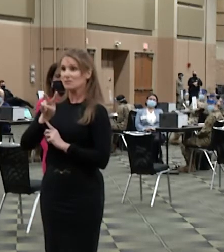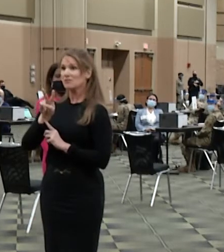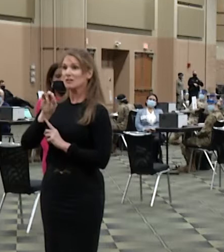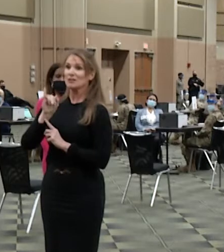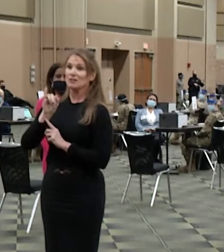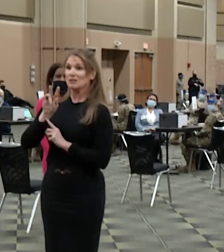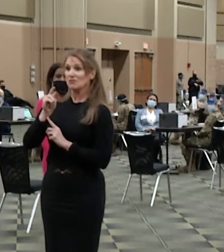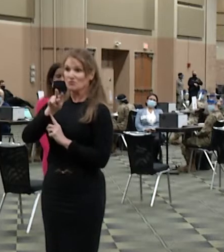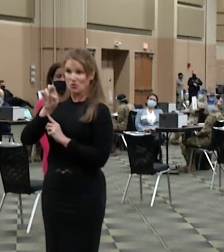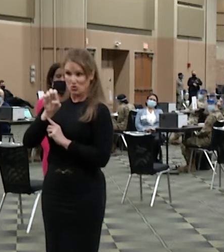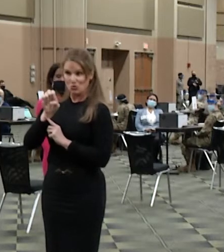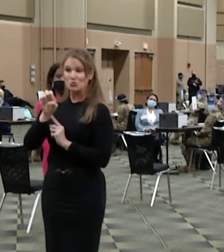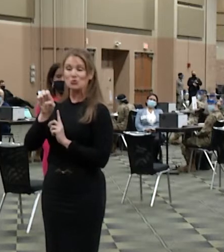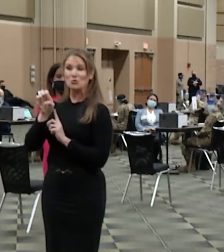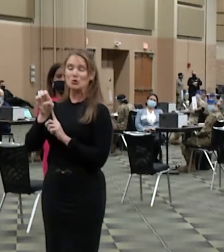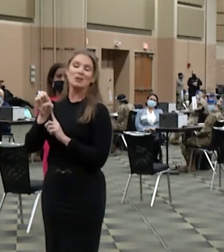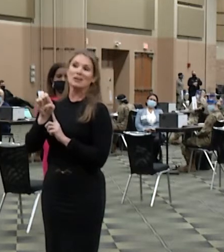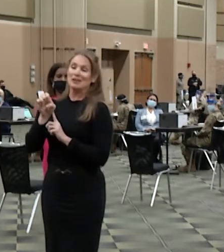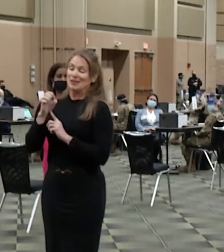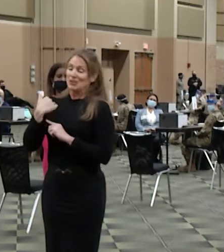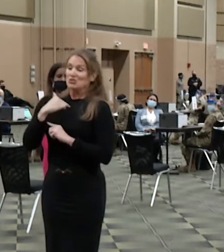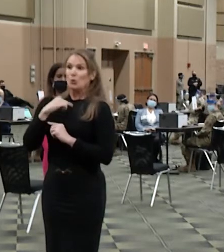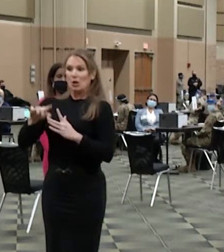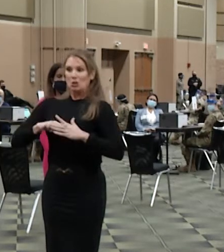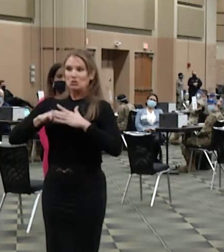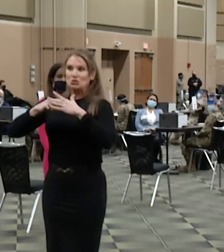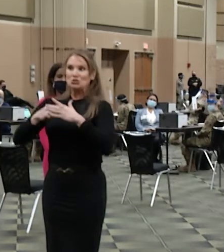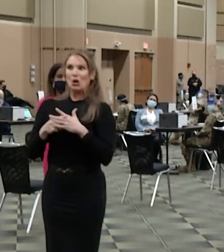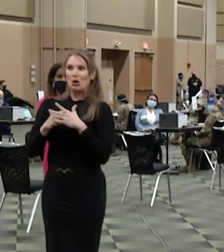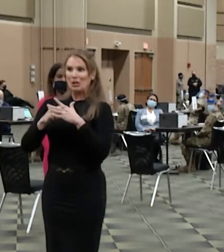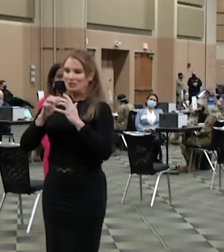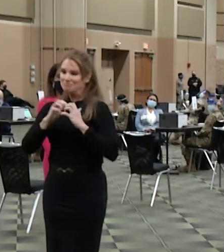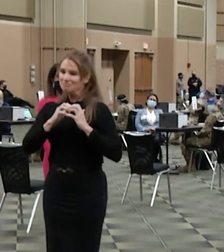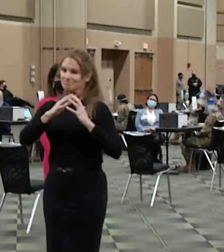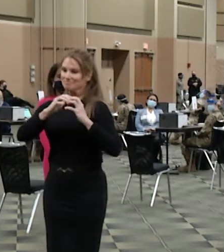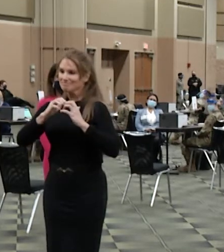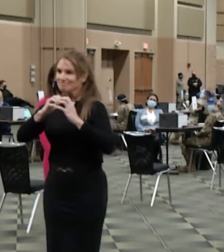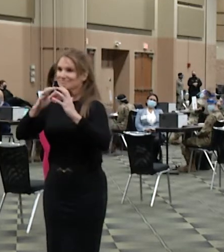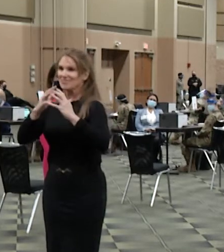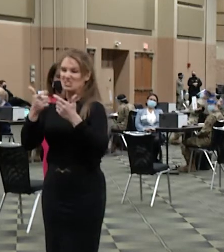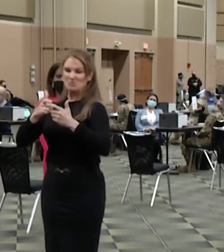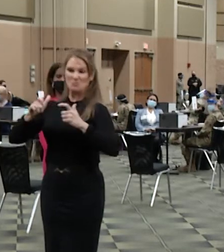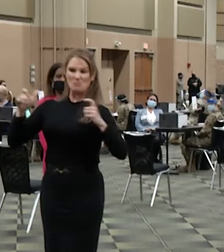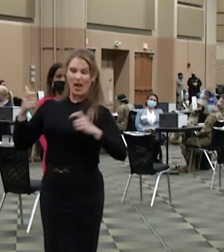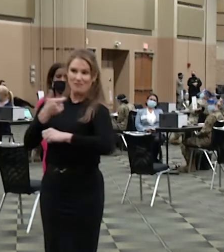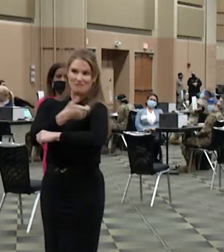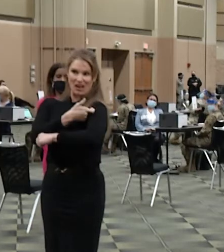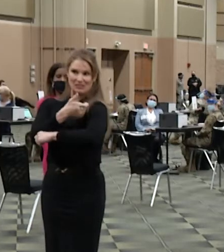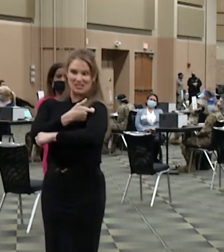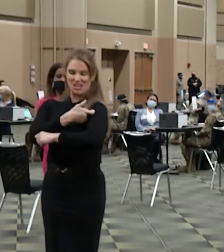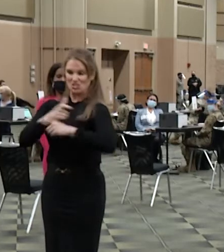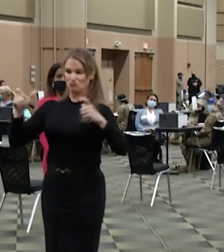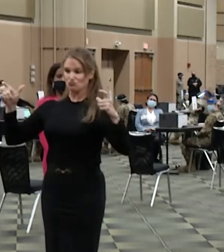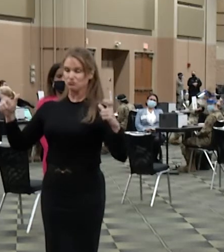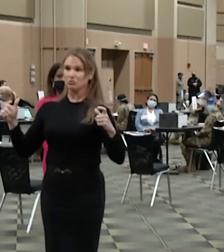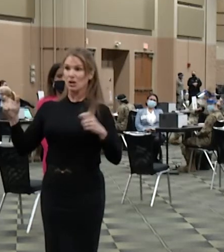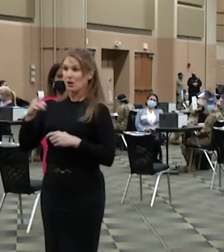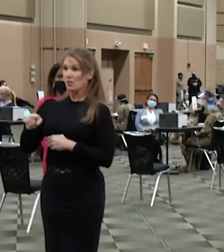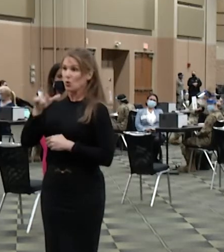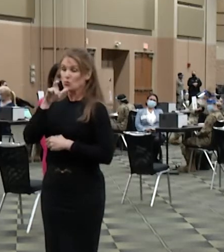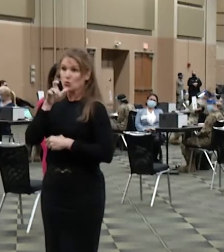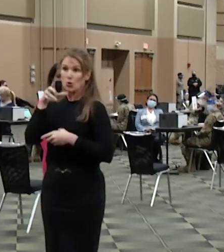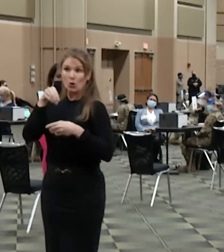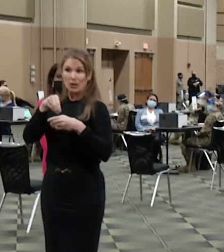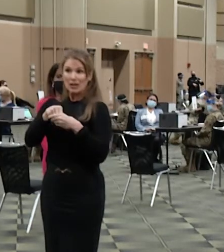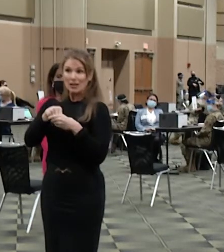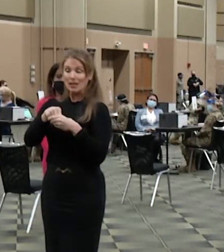virtue. And so as we are unrolling and unveiling this mass vaccination site, and those who are in